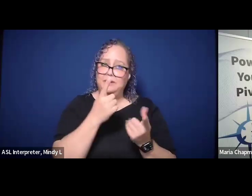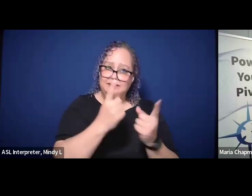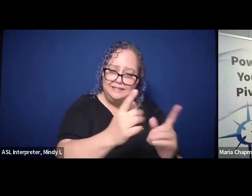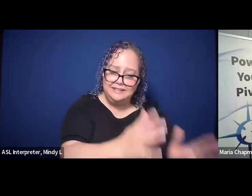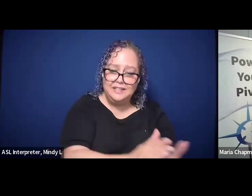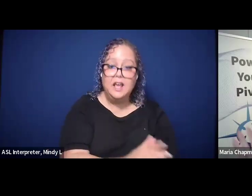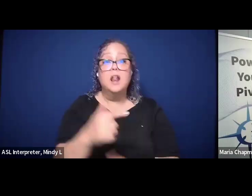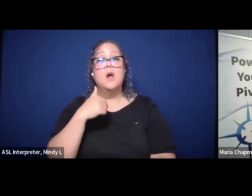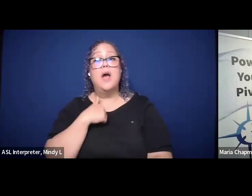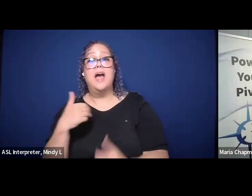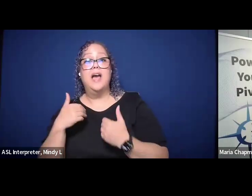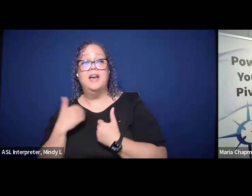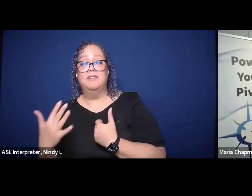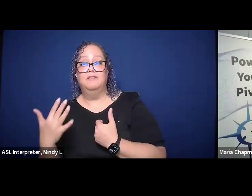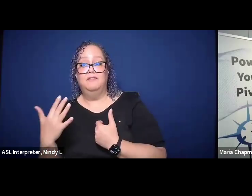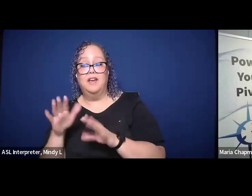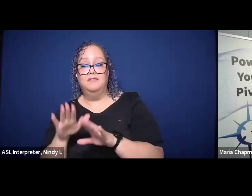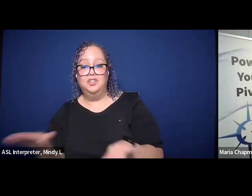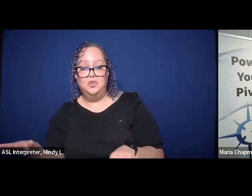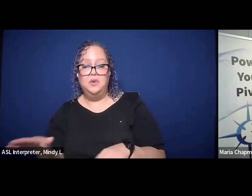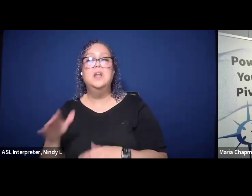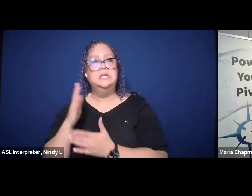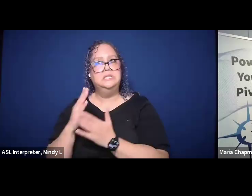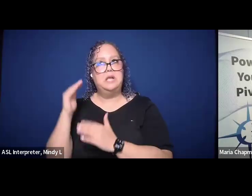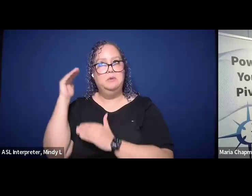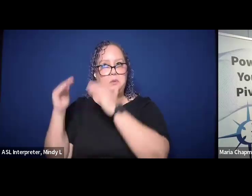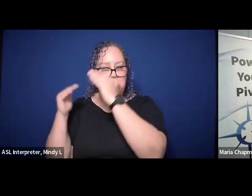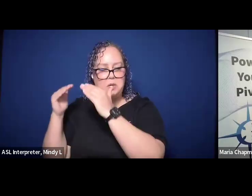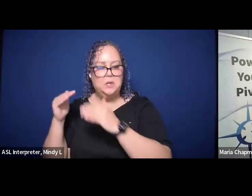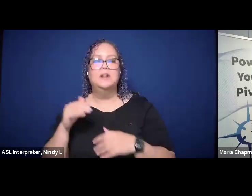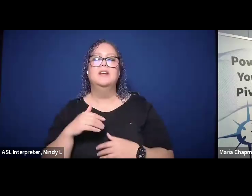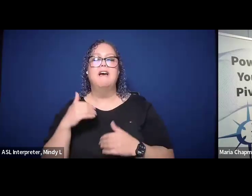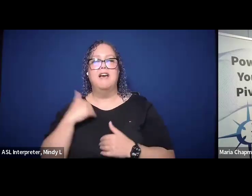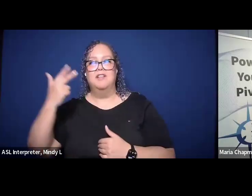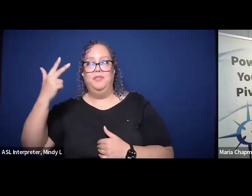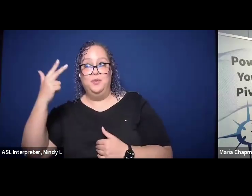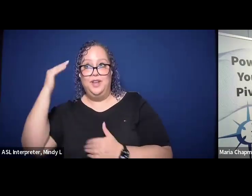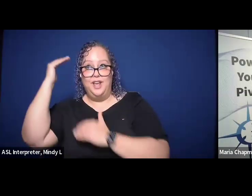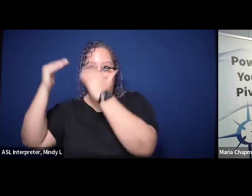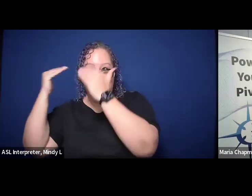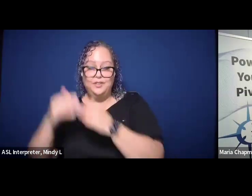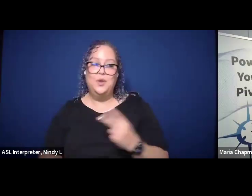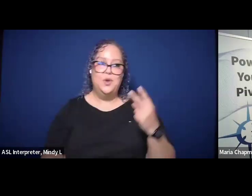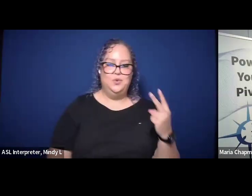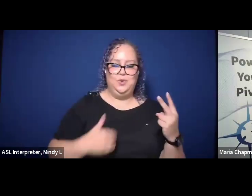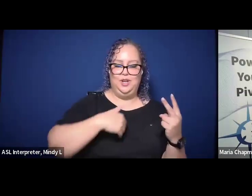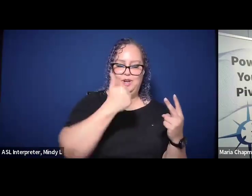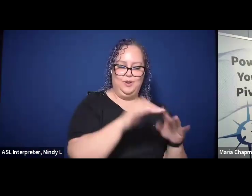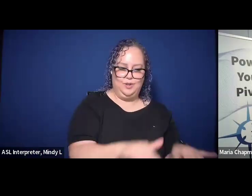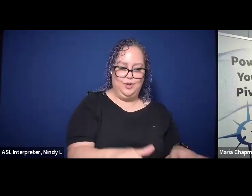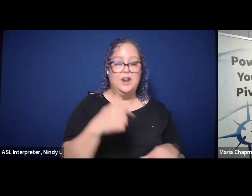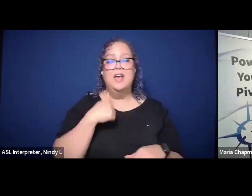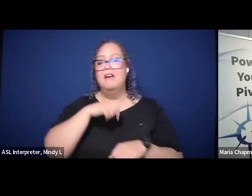children, not all of whom are tiny anymore. We have 3 adults and 2 younger children. I love dogs and I